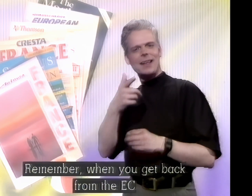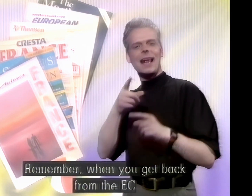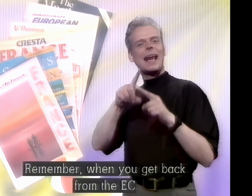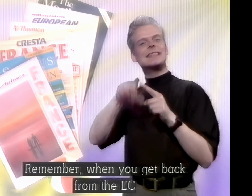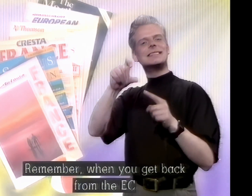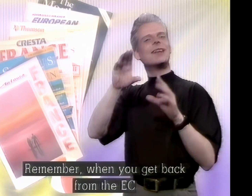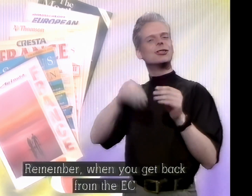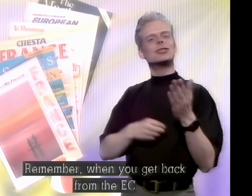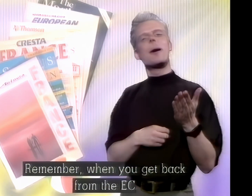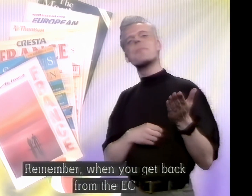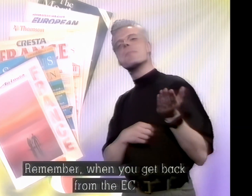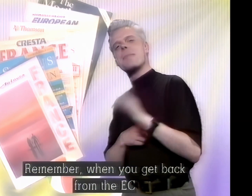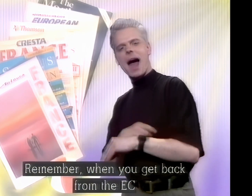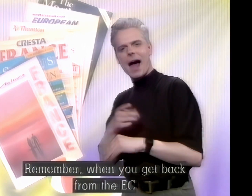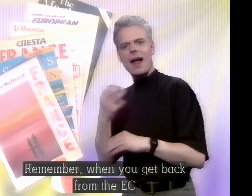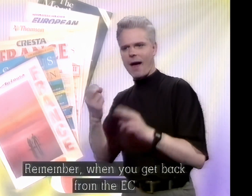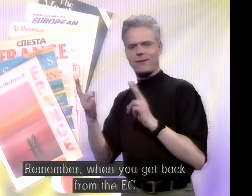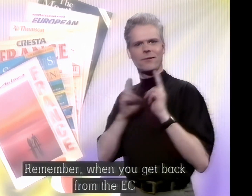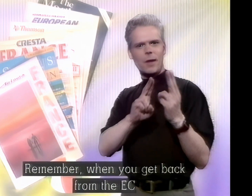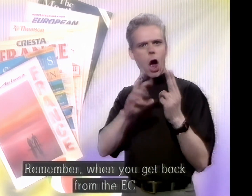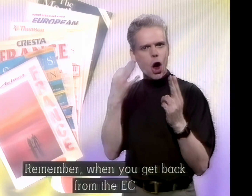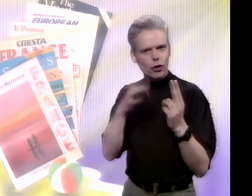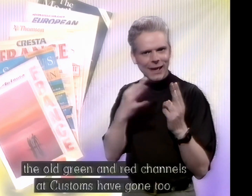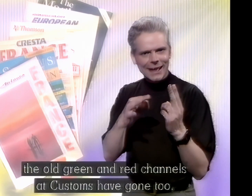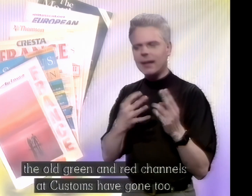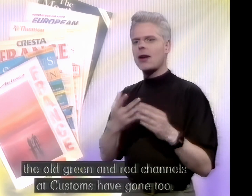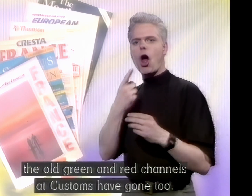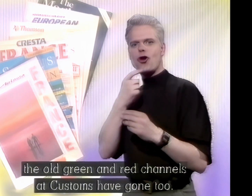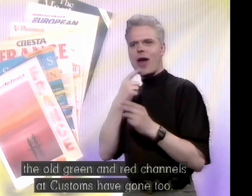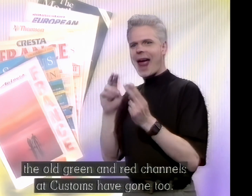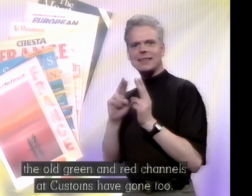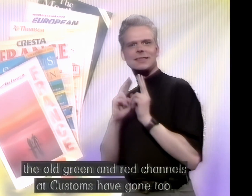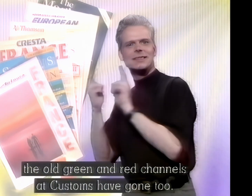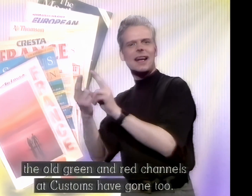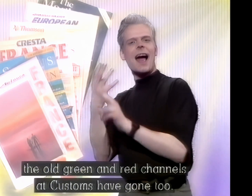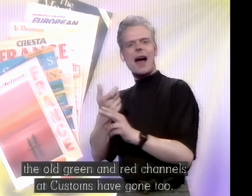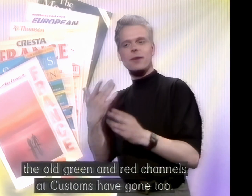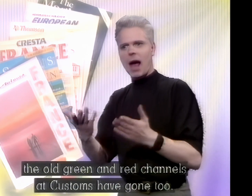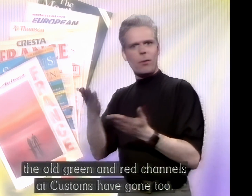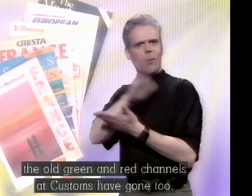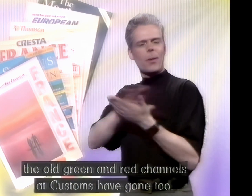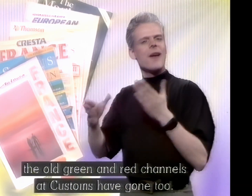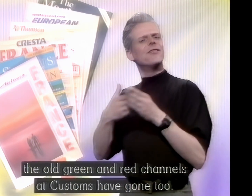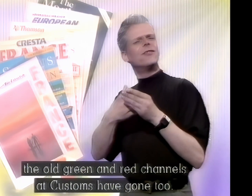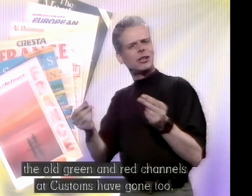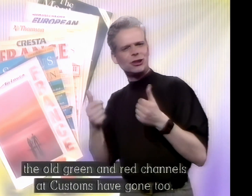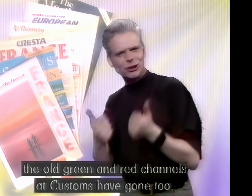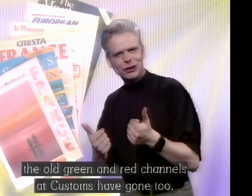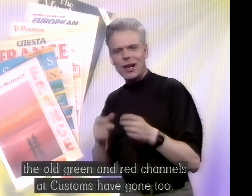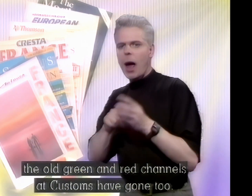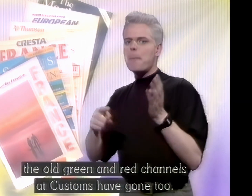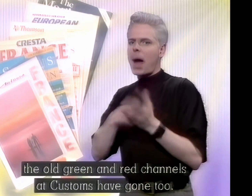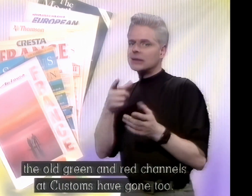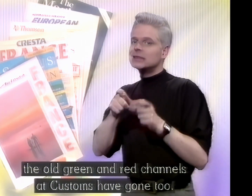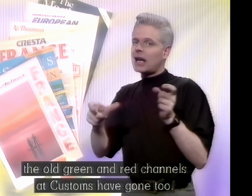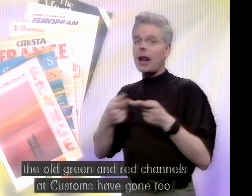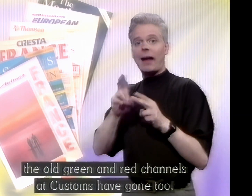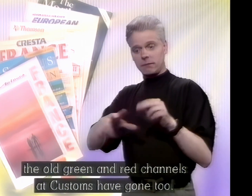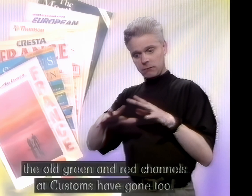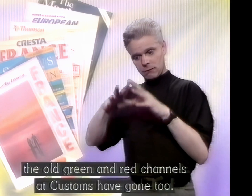Now remember, when you get back from the EC, the old green and red channels at customs have gone too. But you'll